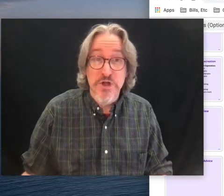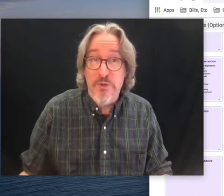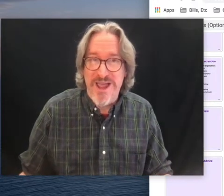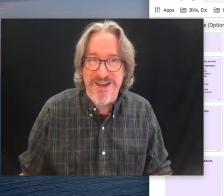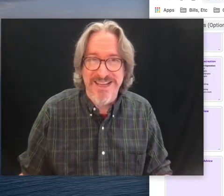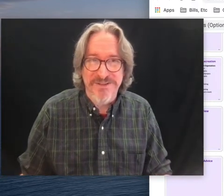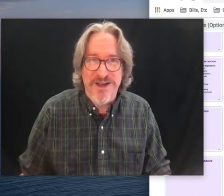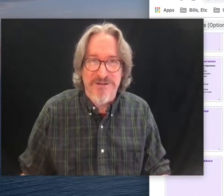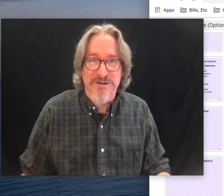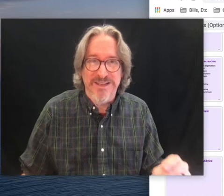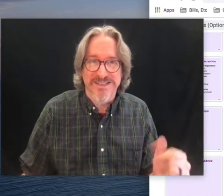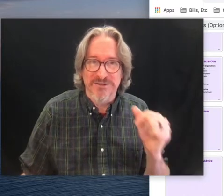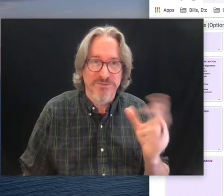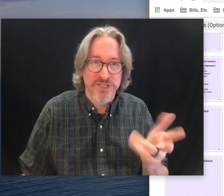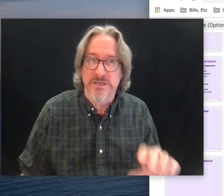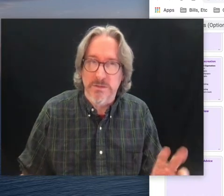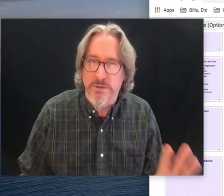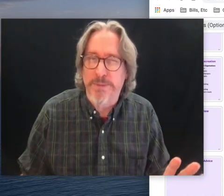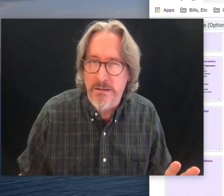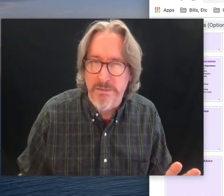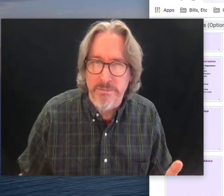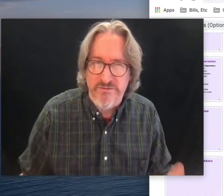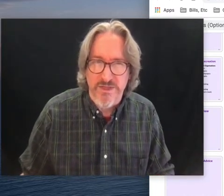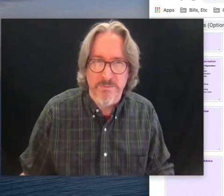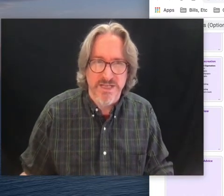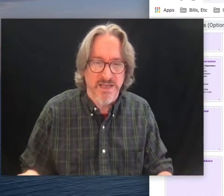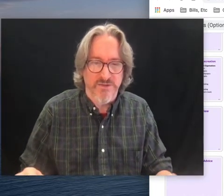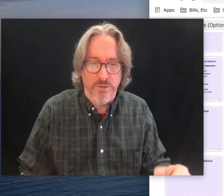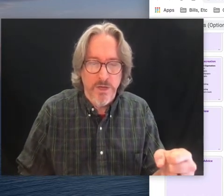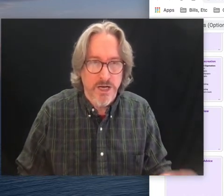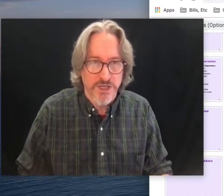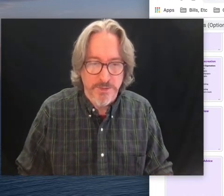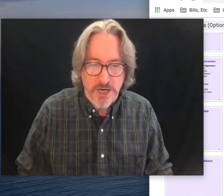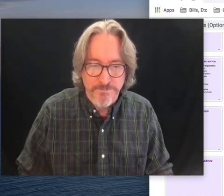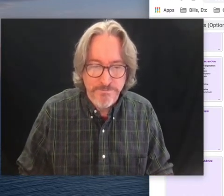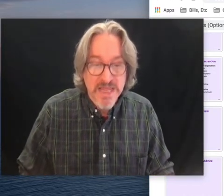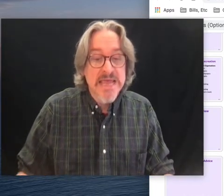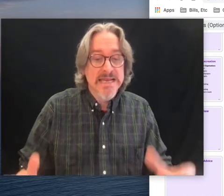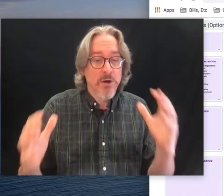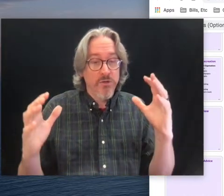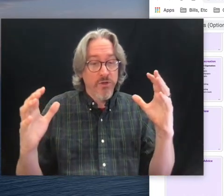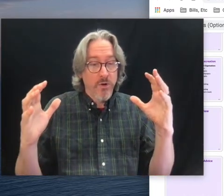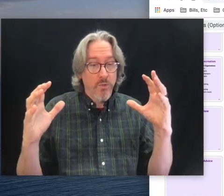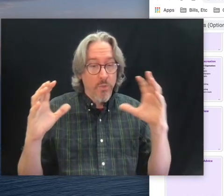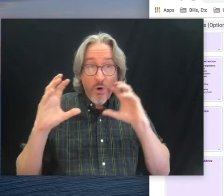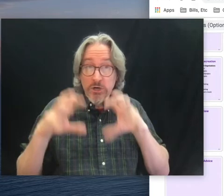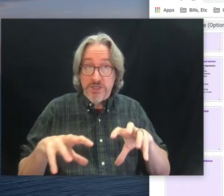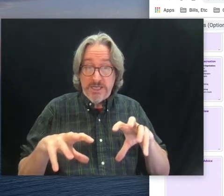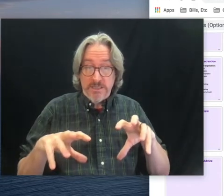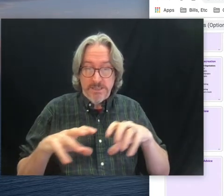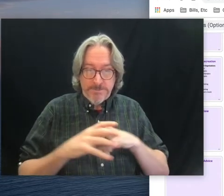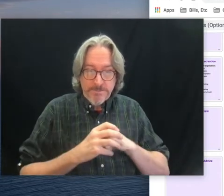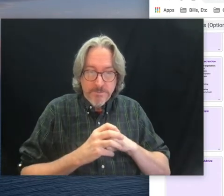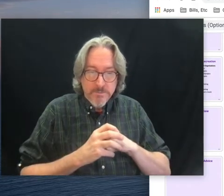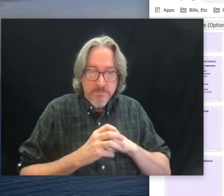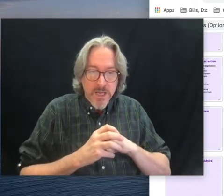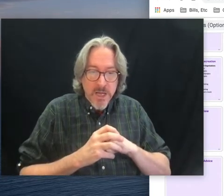there's no way, easy way around it. So just prepare for them to give you a cheap shot. Now, the